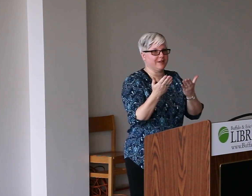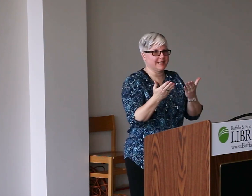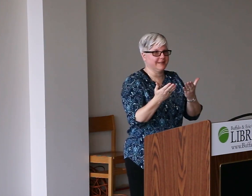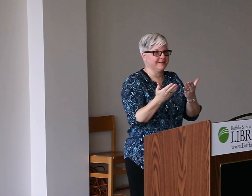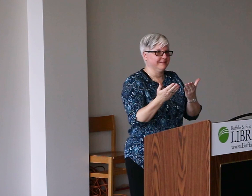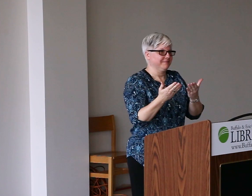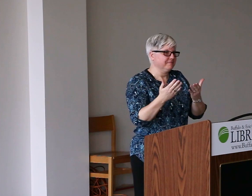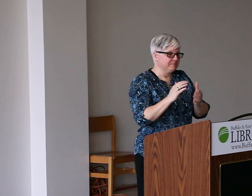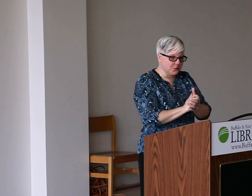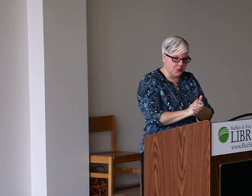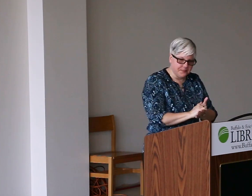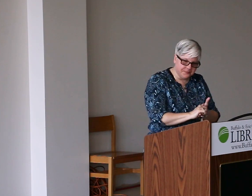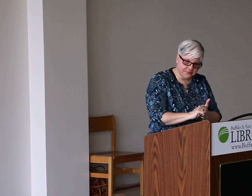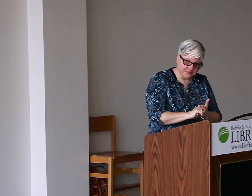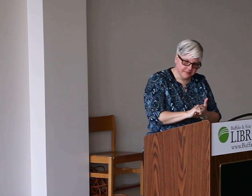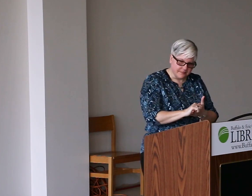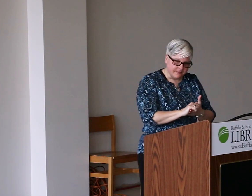appreciate that kind of service.